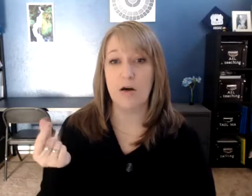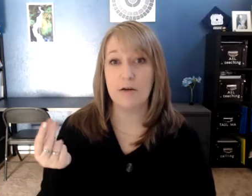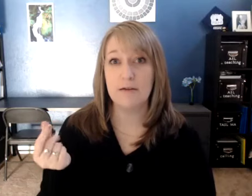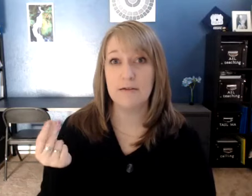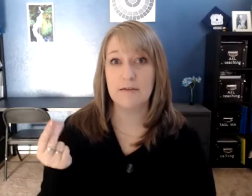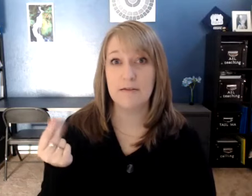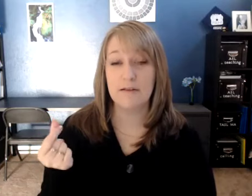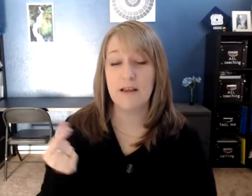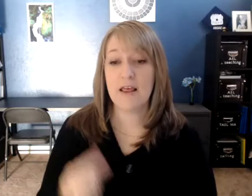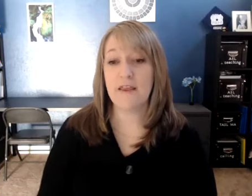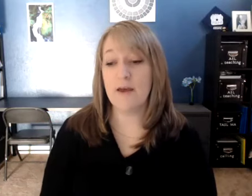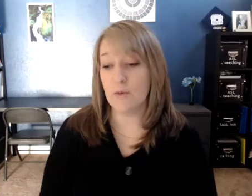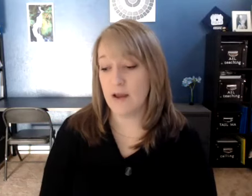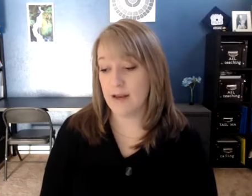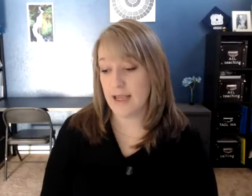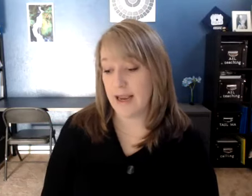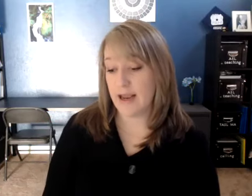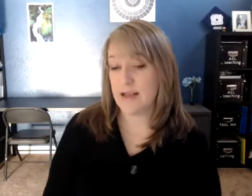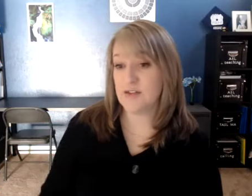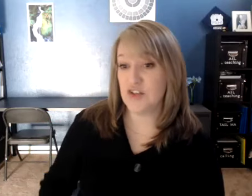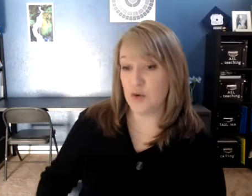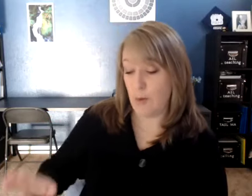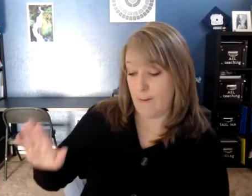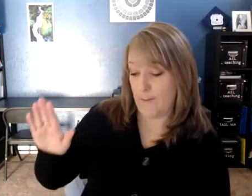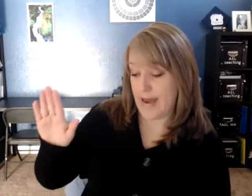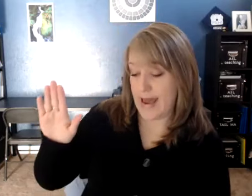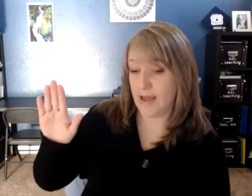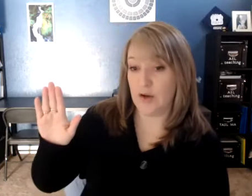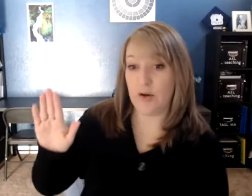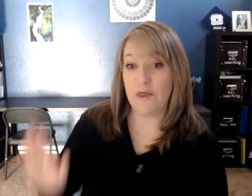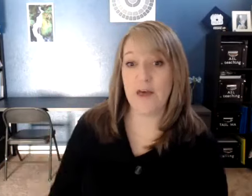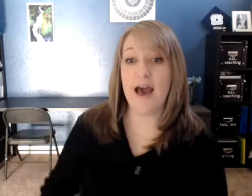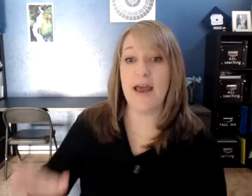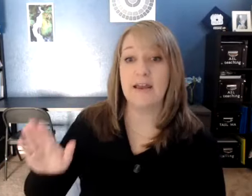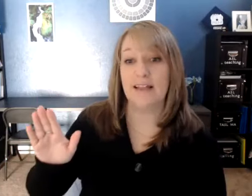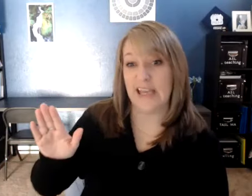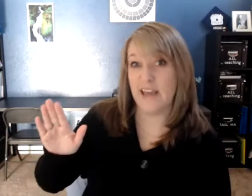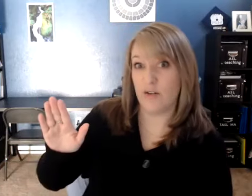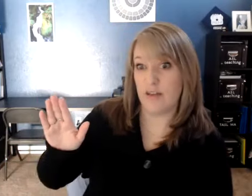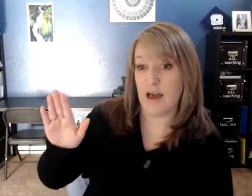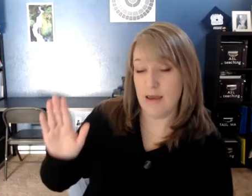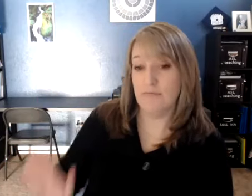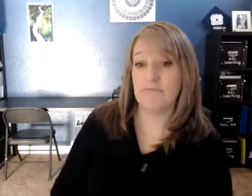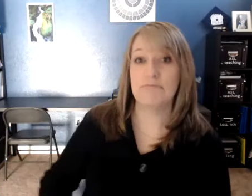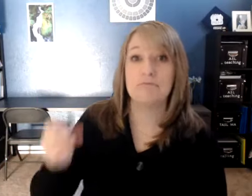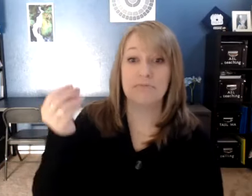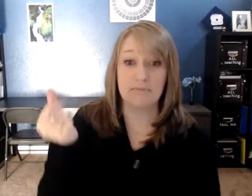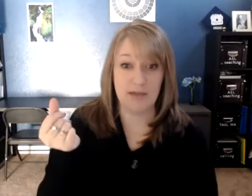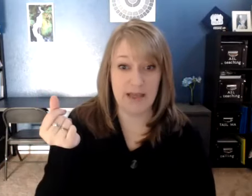dog. The other one is to pat your thigh, like hit your thigh, and